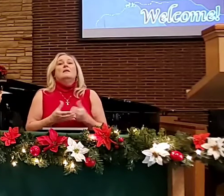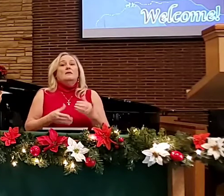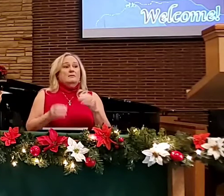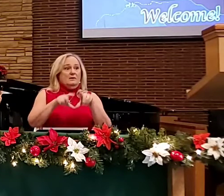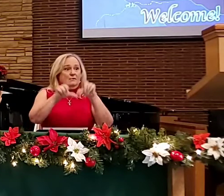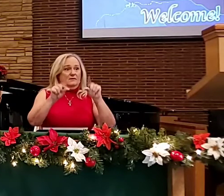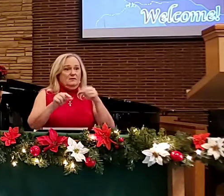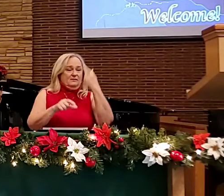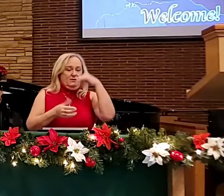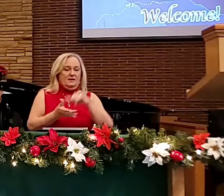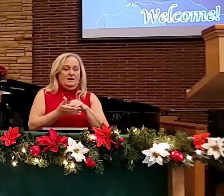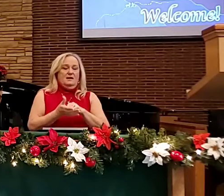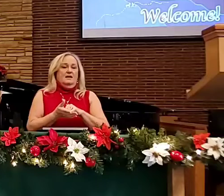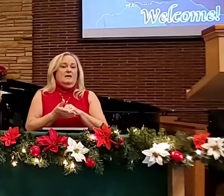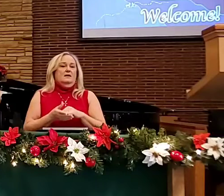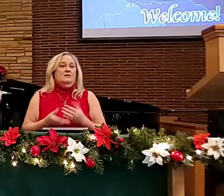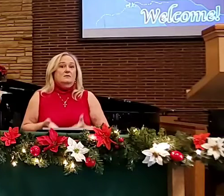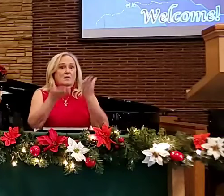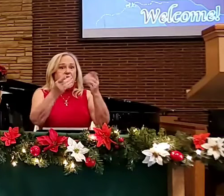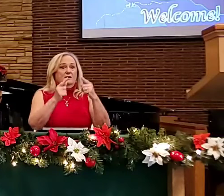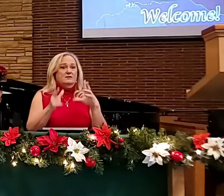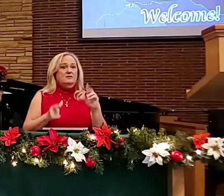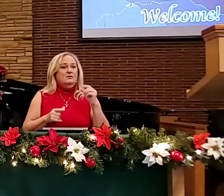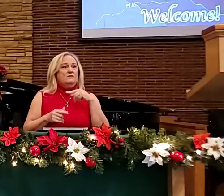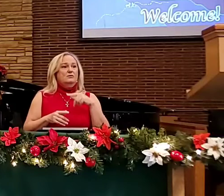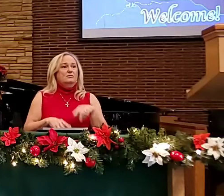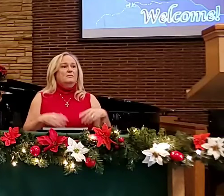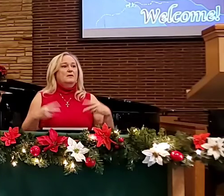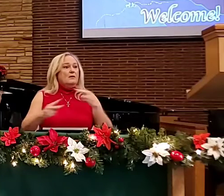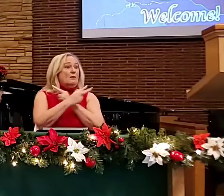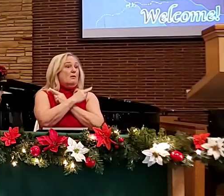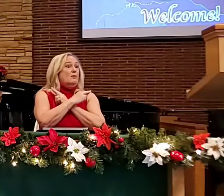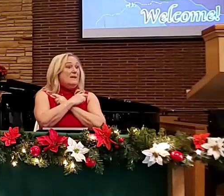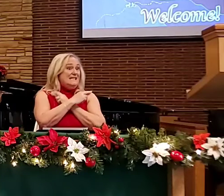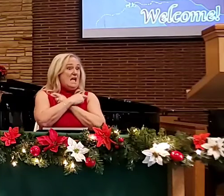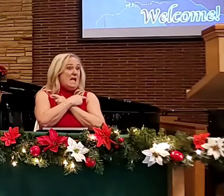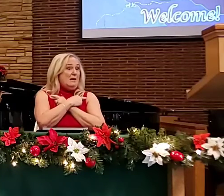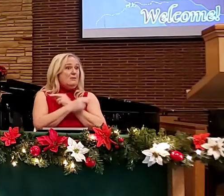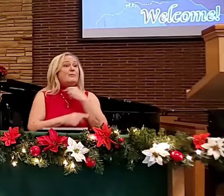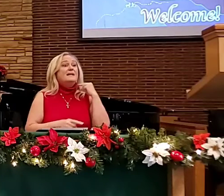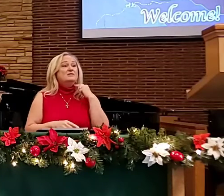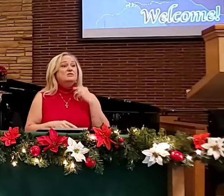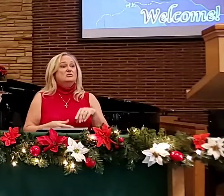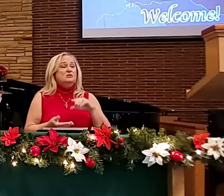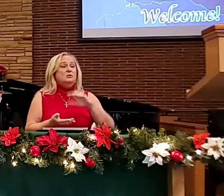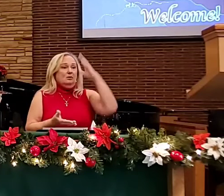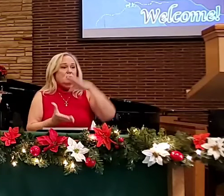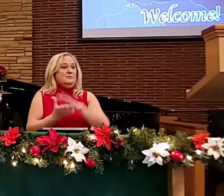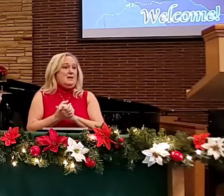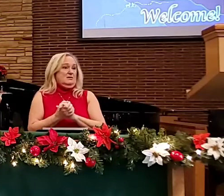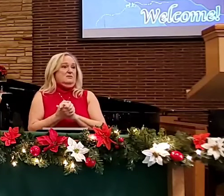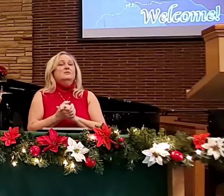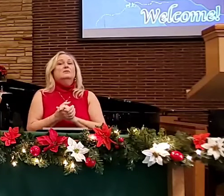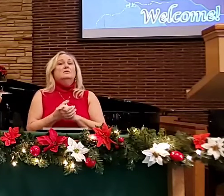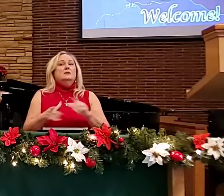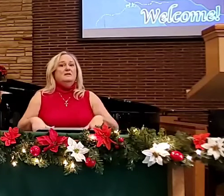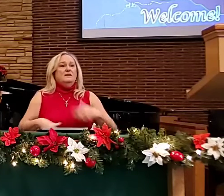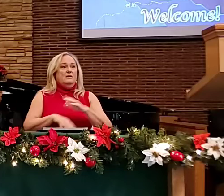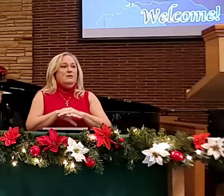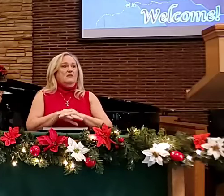that. Those offerings go to retired pastors or spouses who may be living